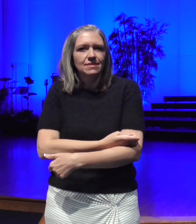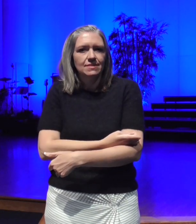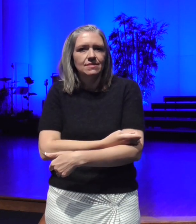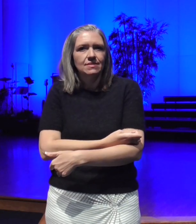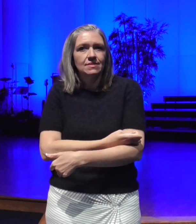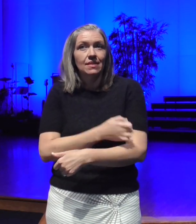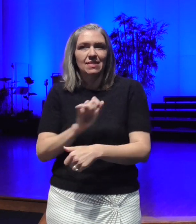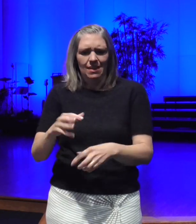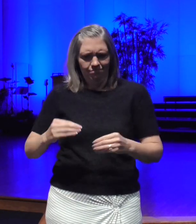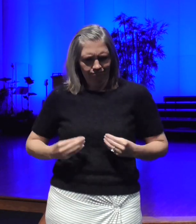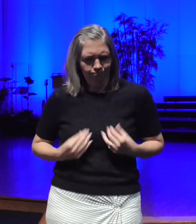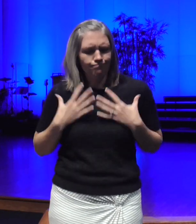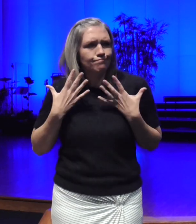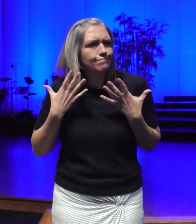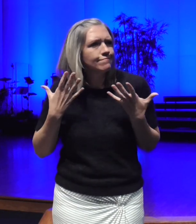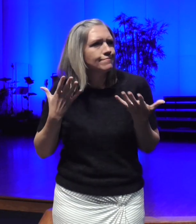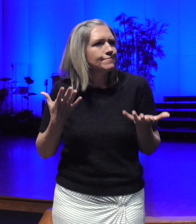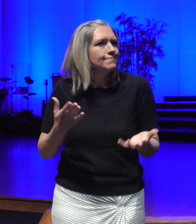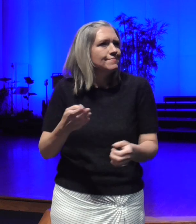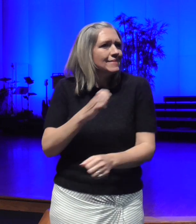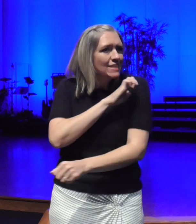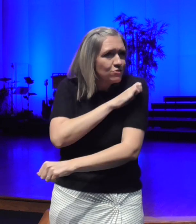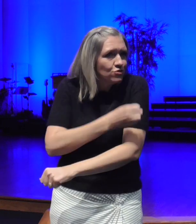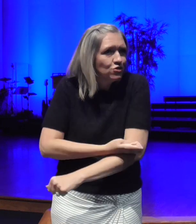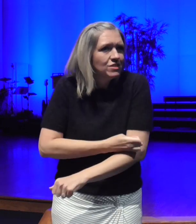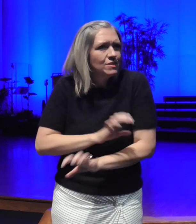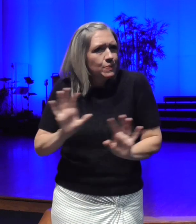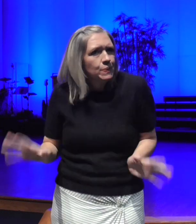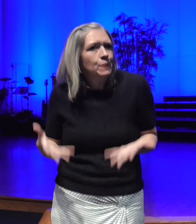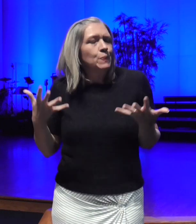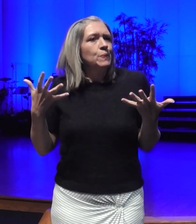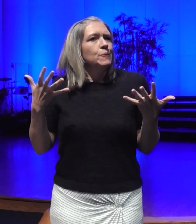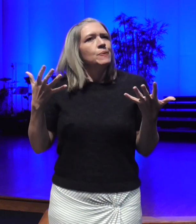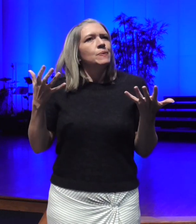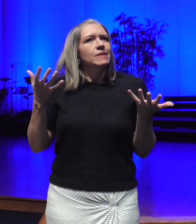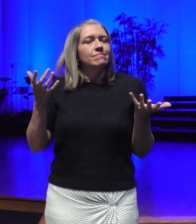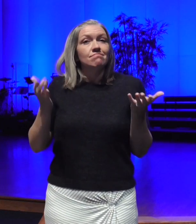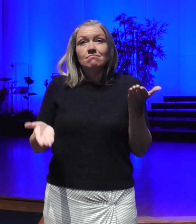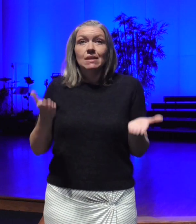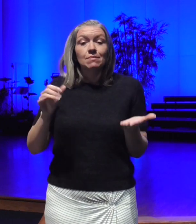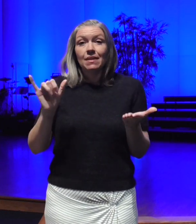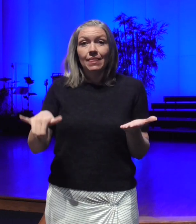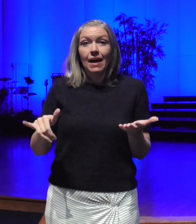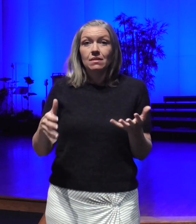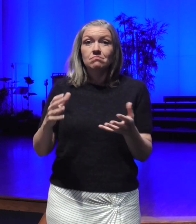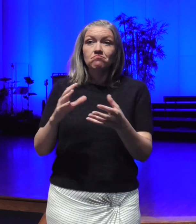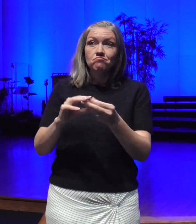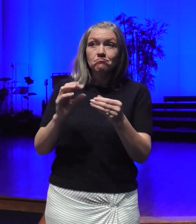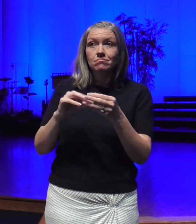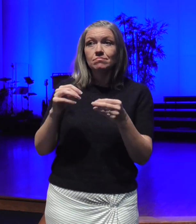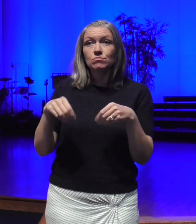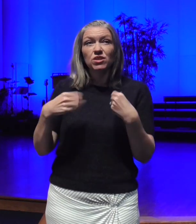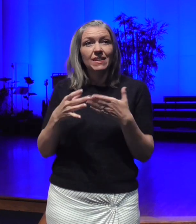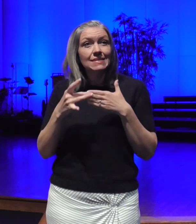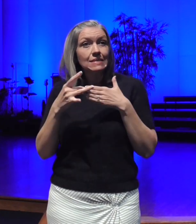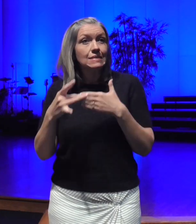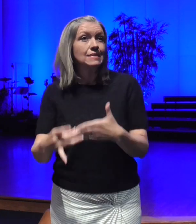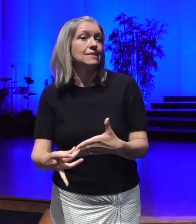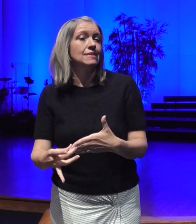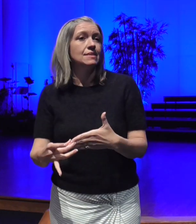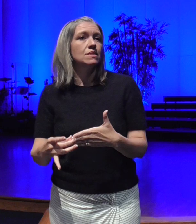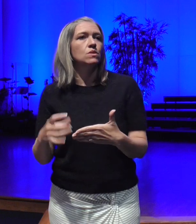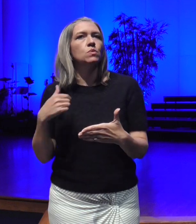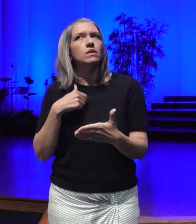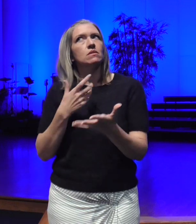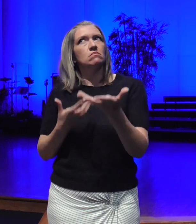And it energizes us and it inspires us and it might even speak or guide us. We are in